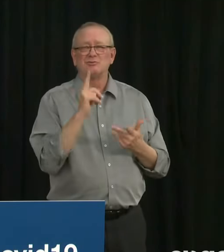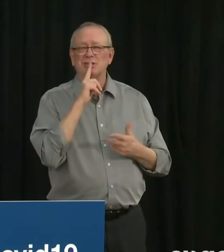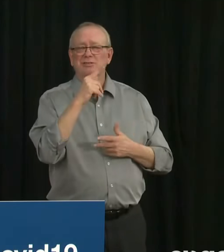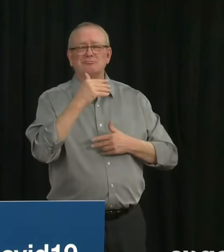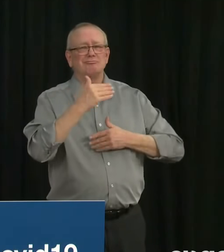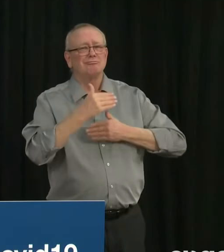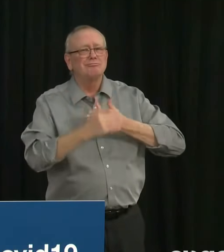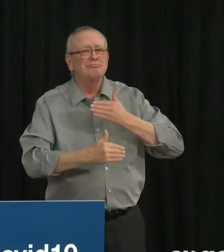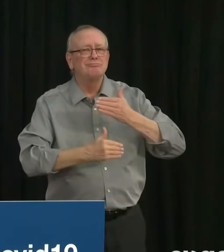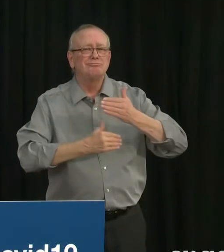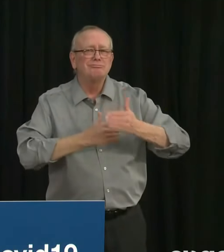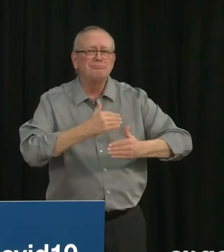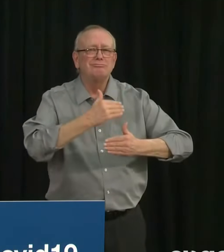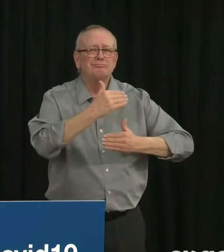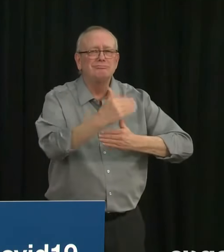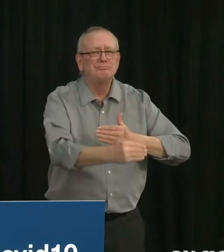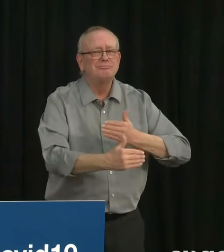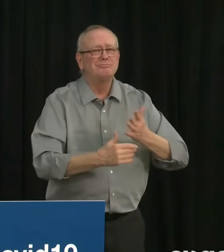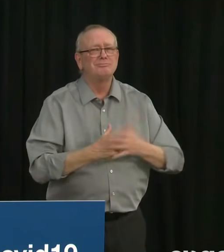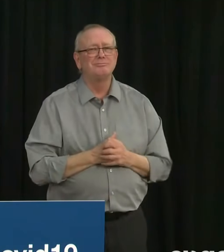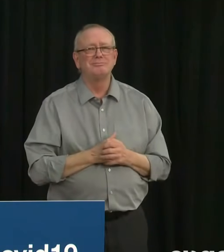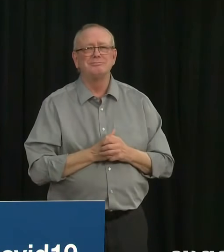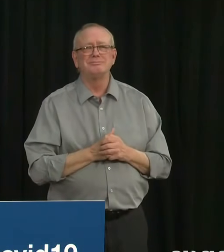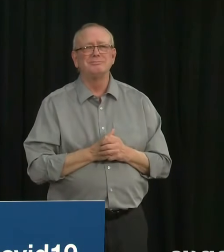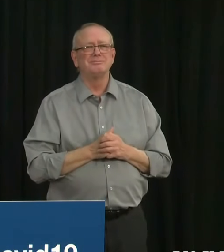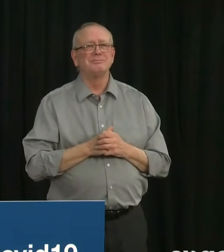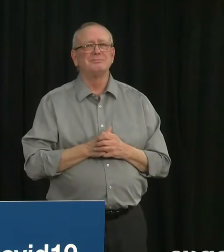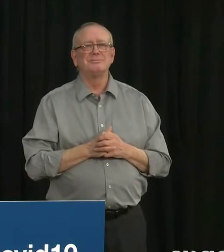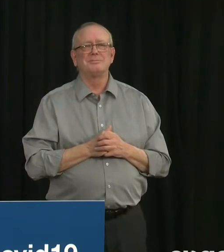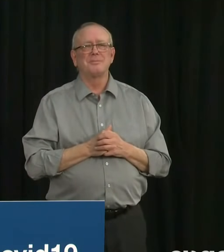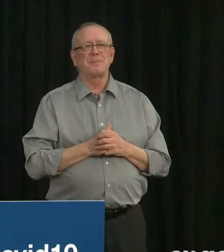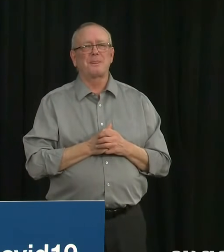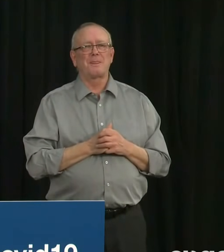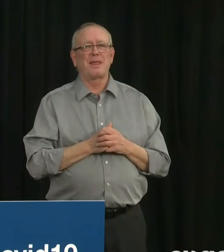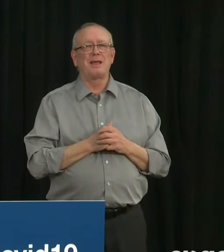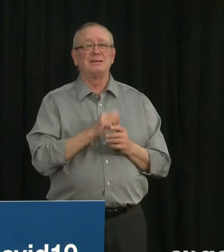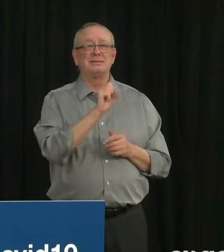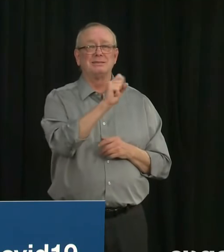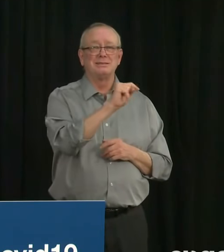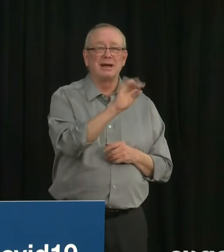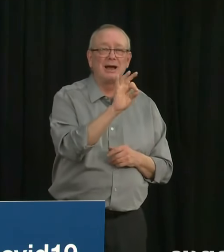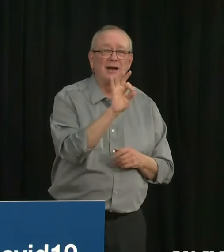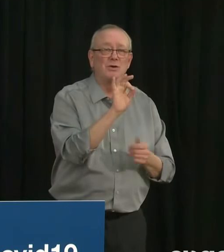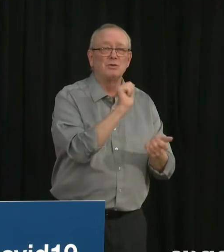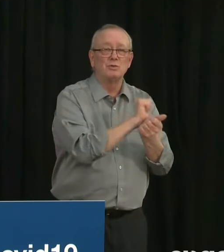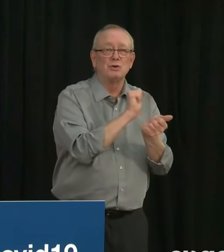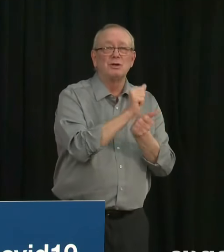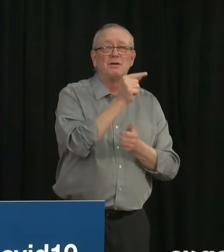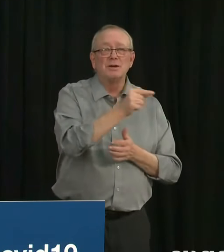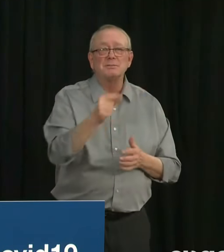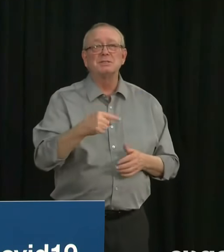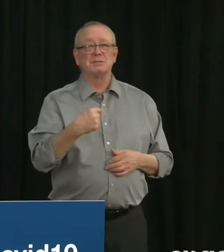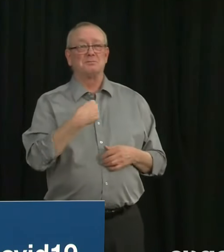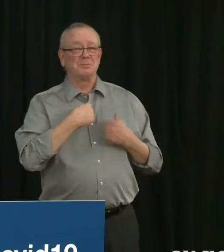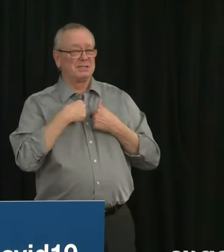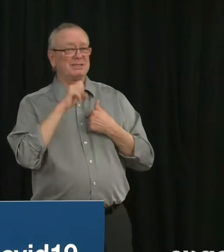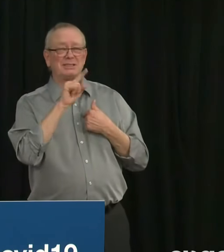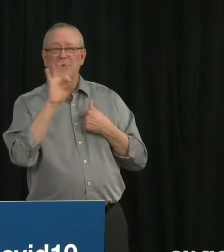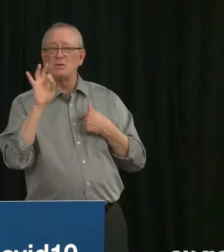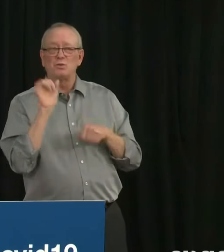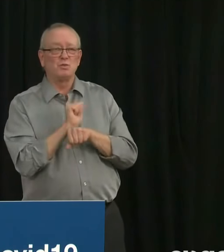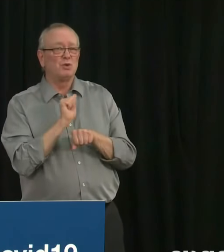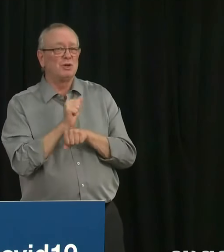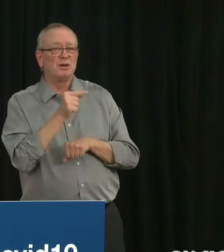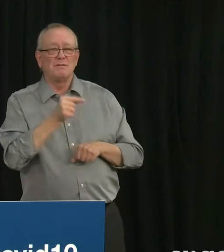the individuals who are employed by the public service, and I am one of them, provide our best recommendations to those elected